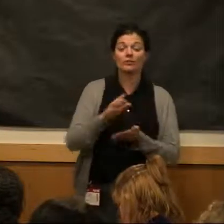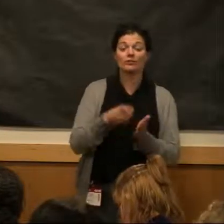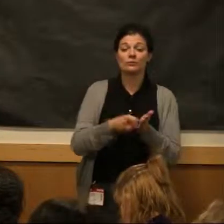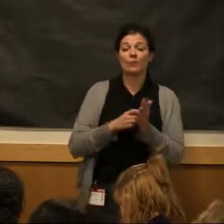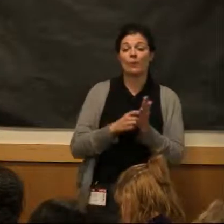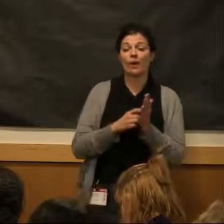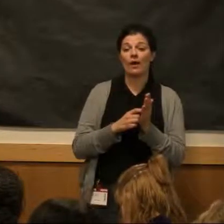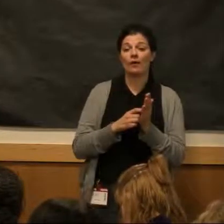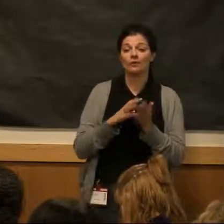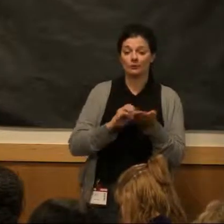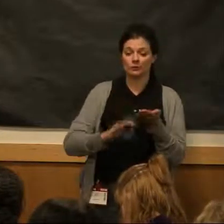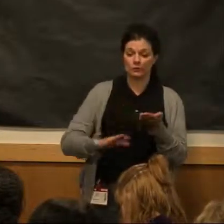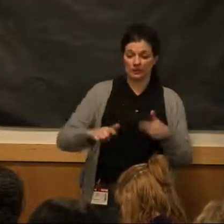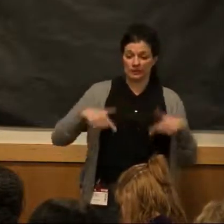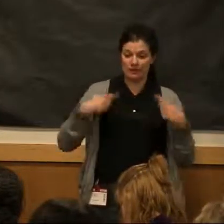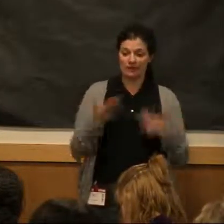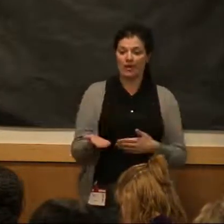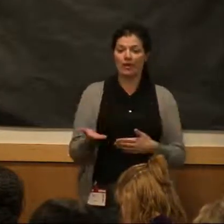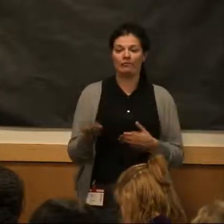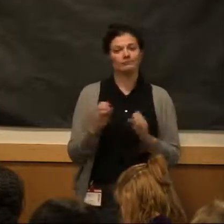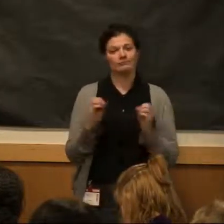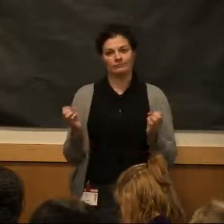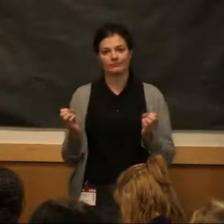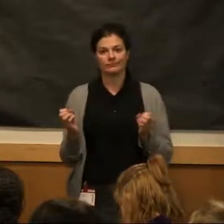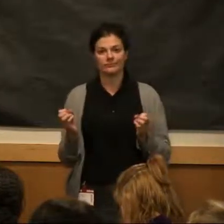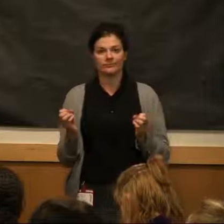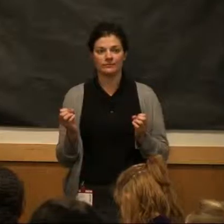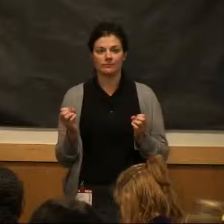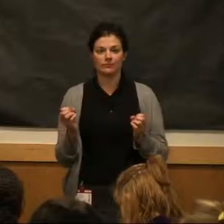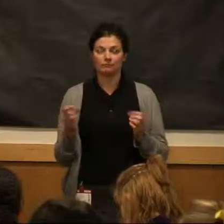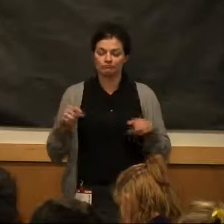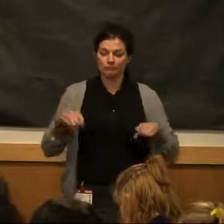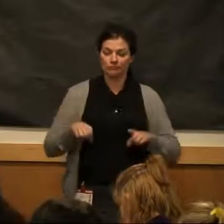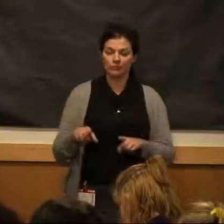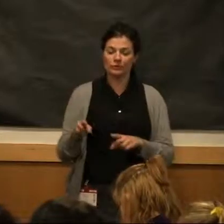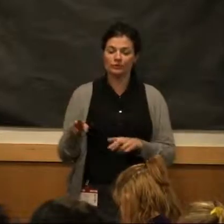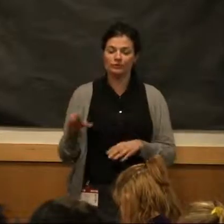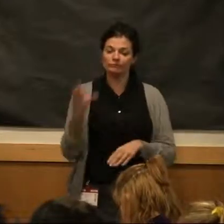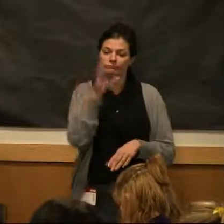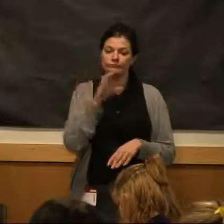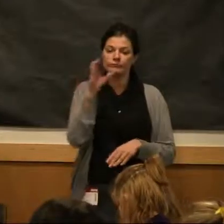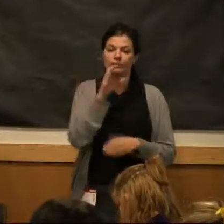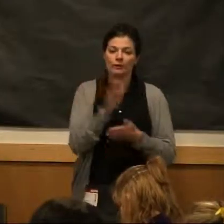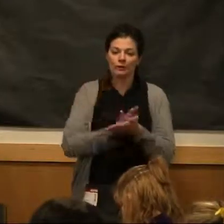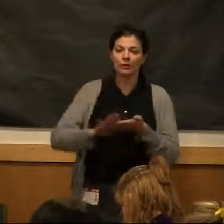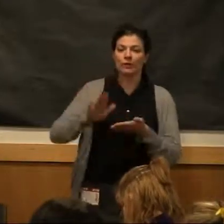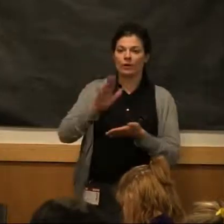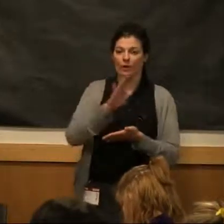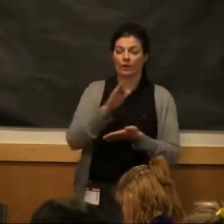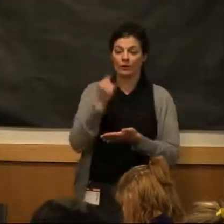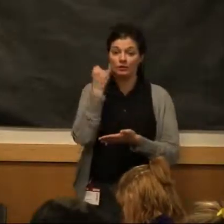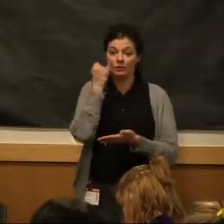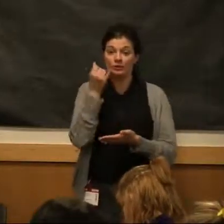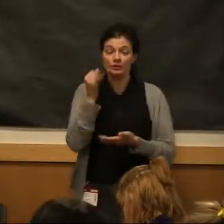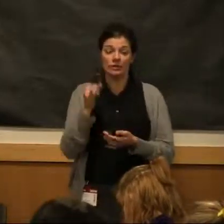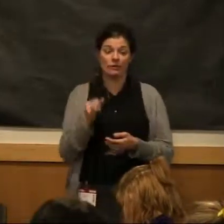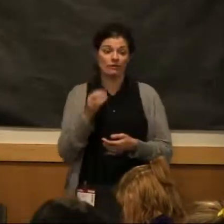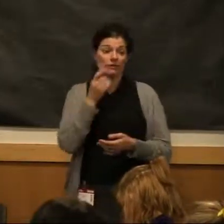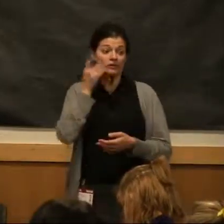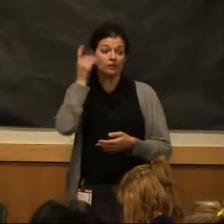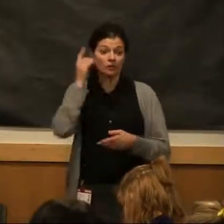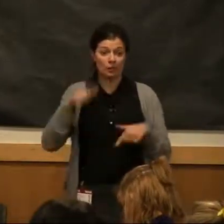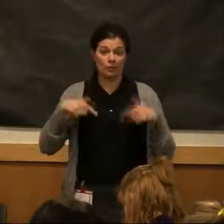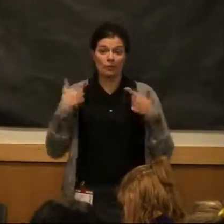all. While you're looking at colleges, if living on campus is important to you, you'll want to take a look at that and see what